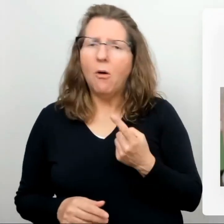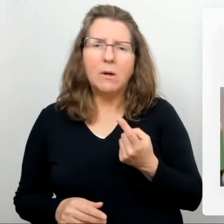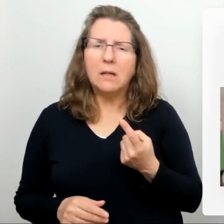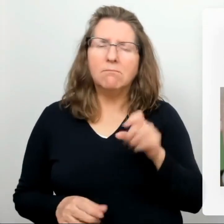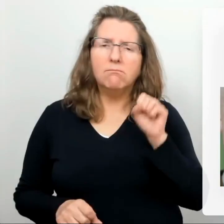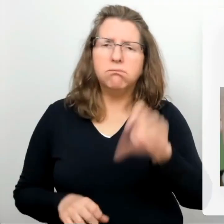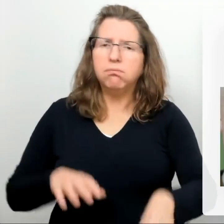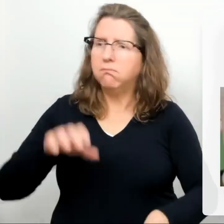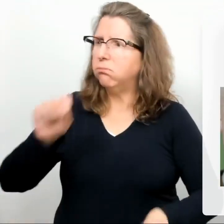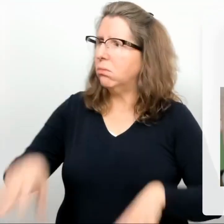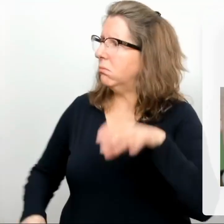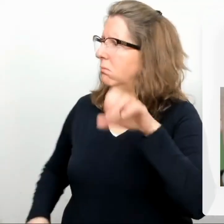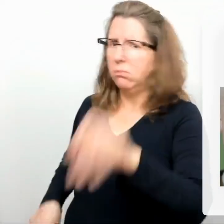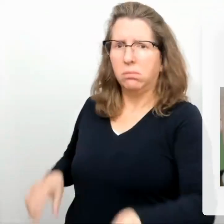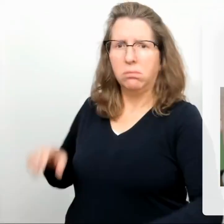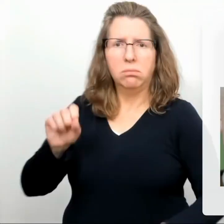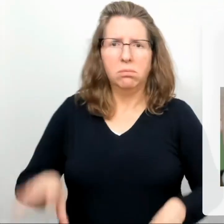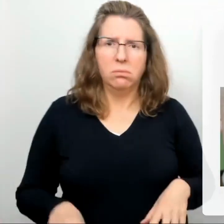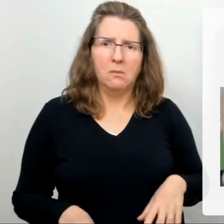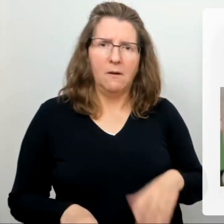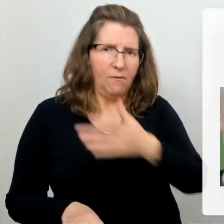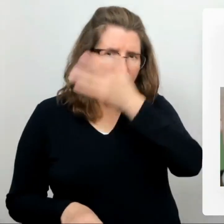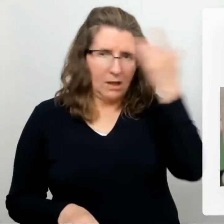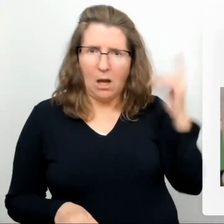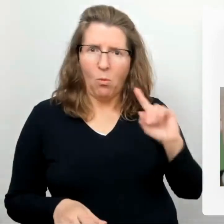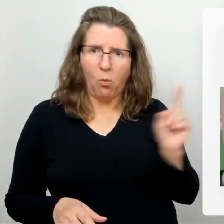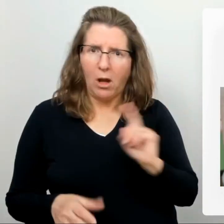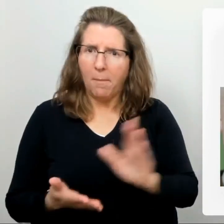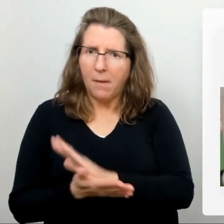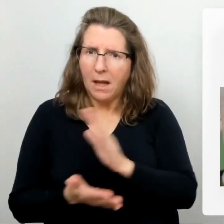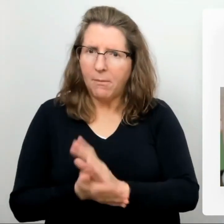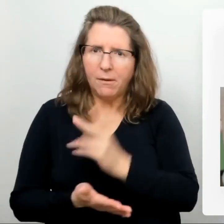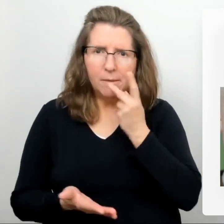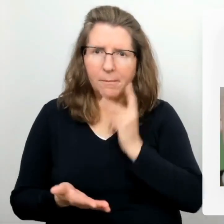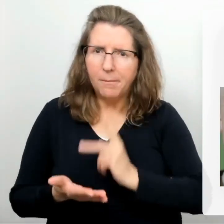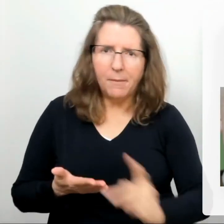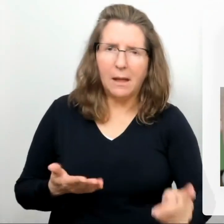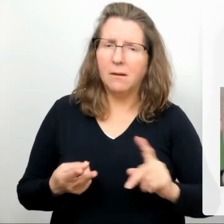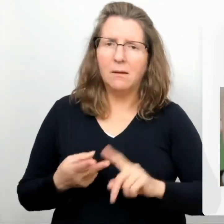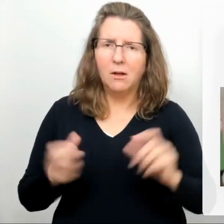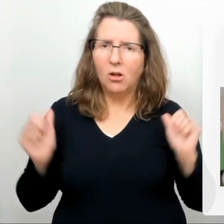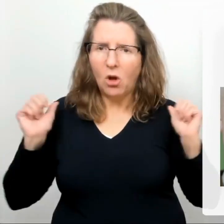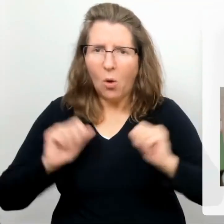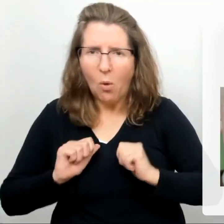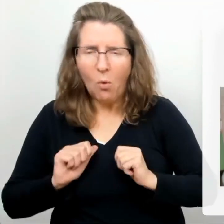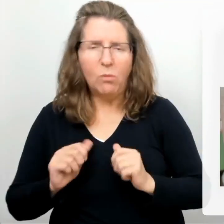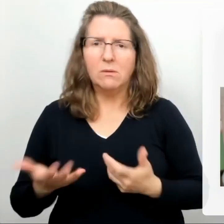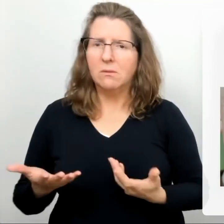He's constantly misplacing things, even things he uses all the time, like his books, pencils,